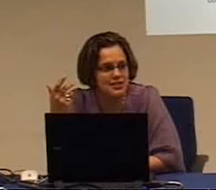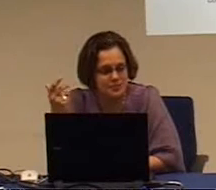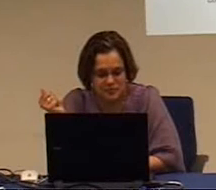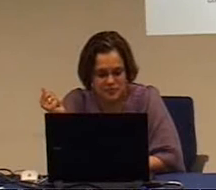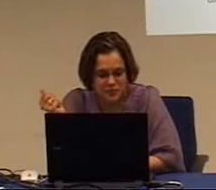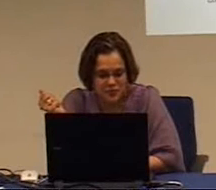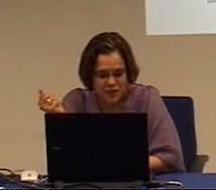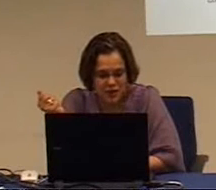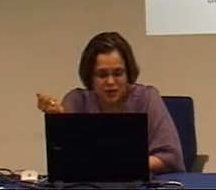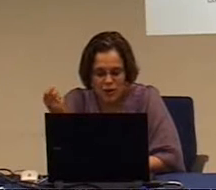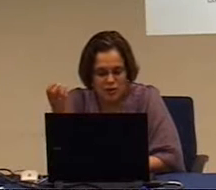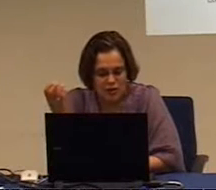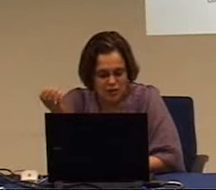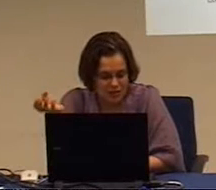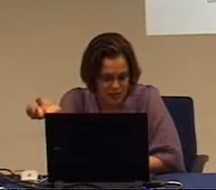speech.